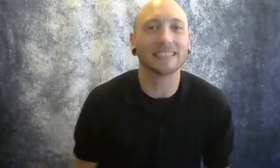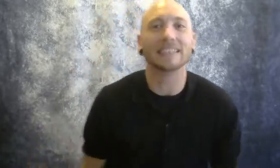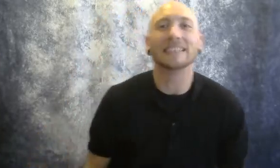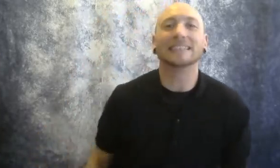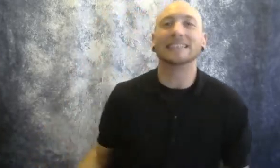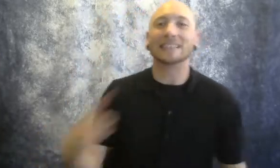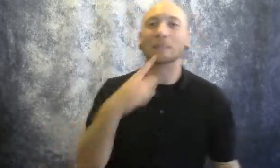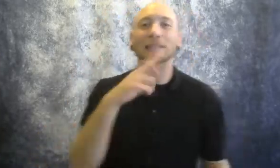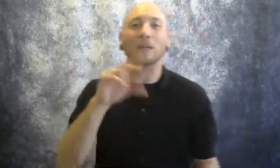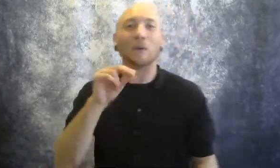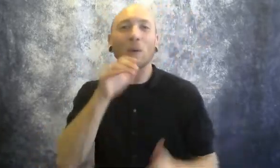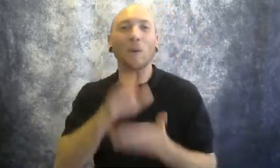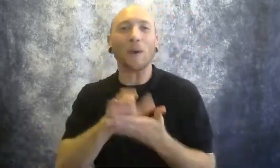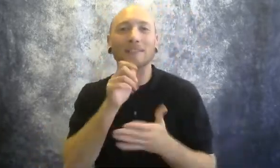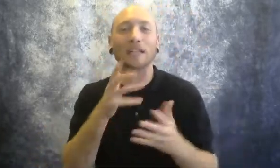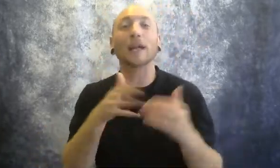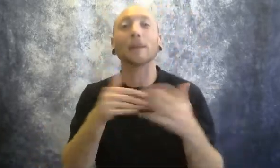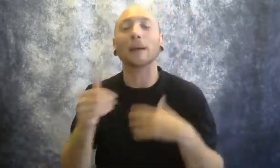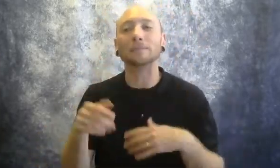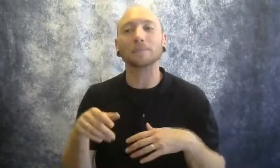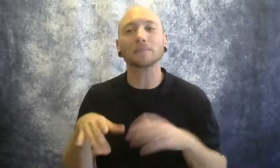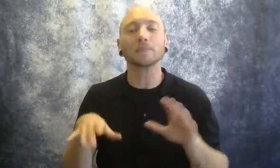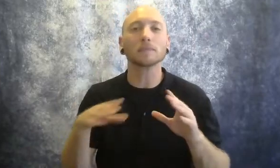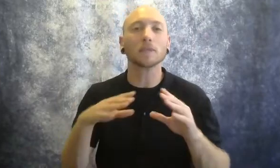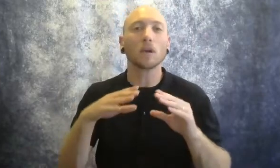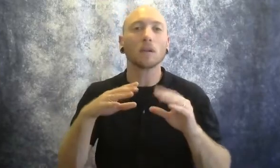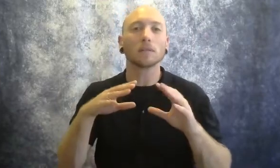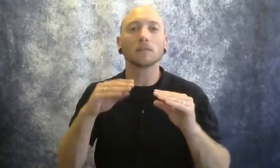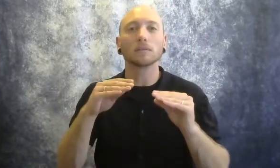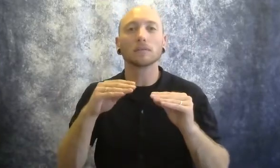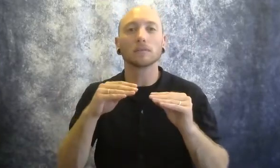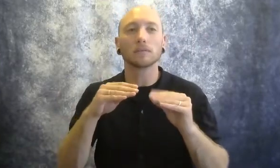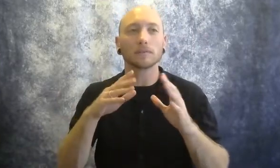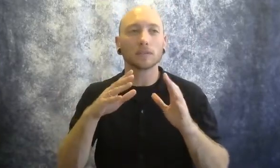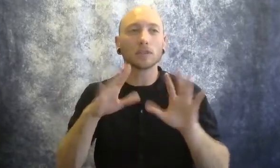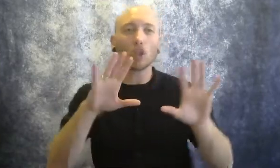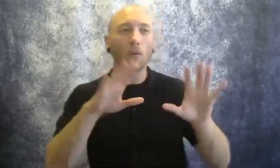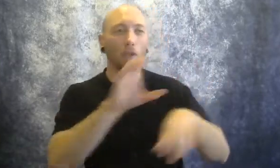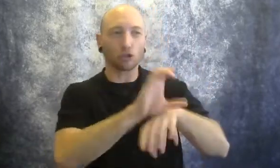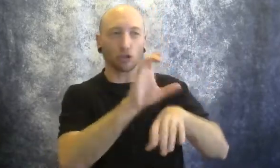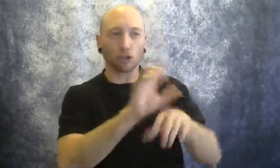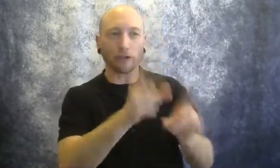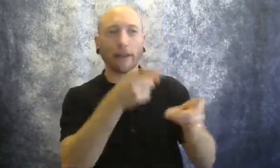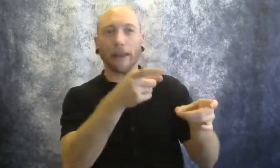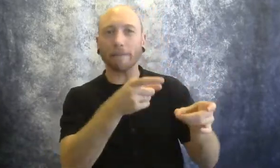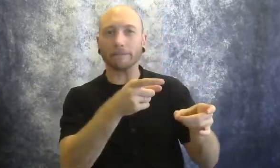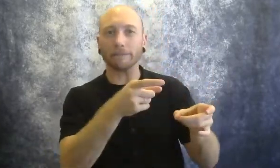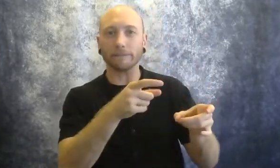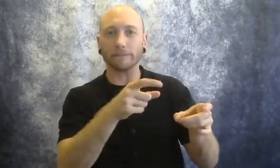So, No, she's not. So I got more letters from Herb, after I gave him the